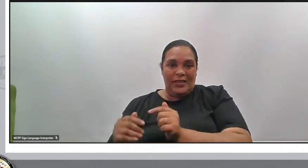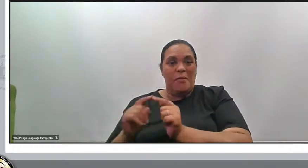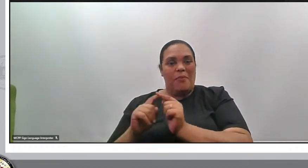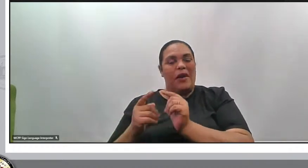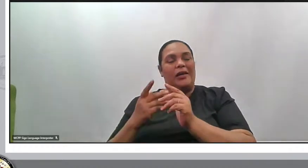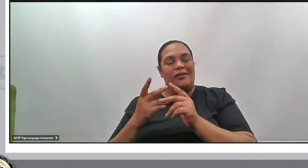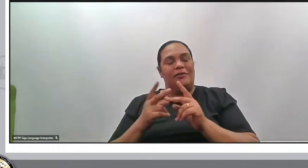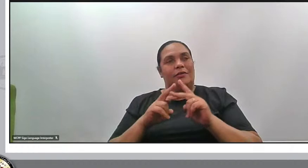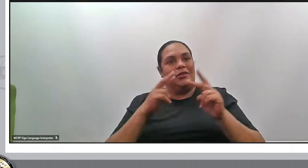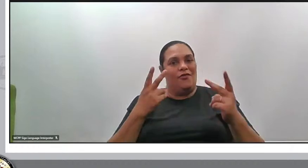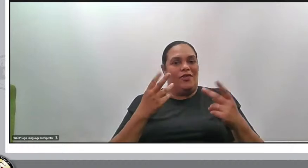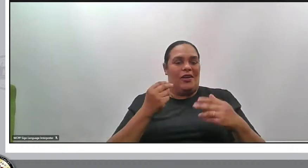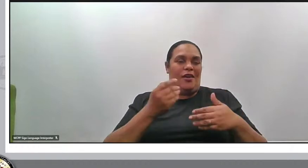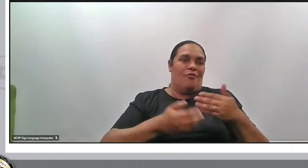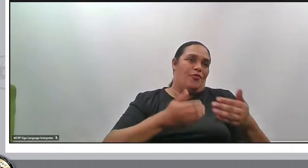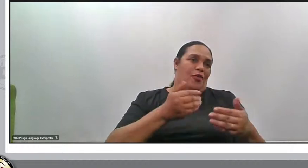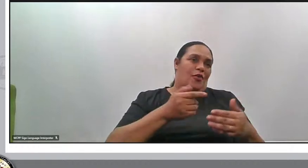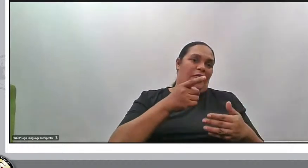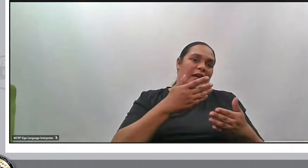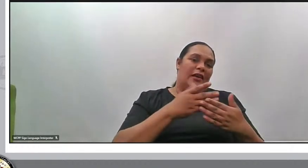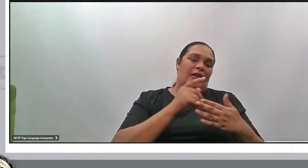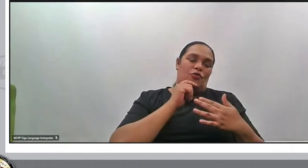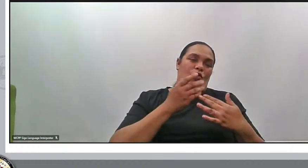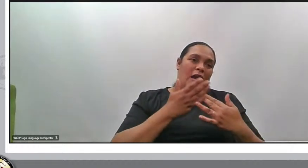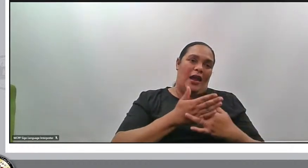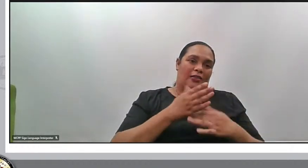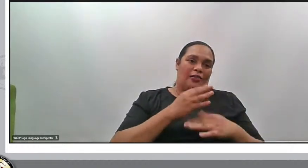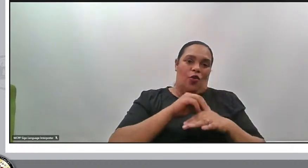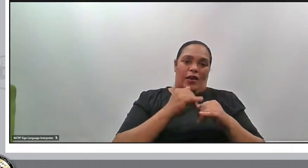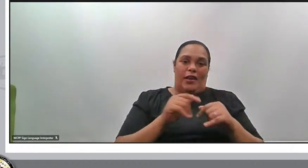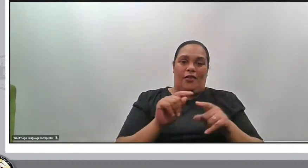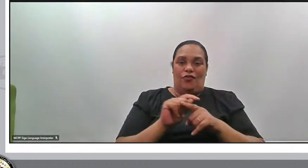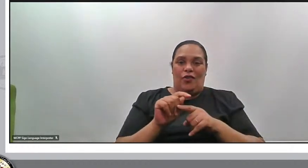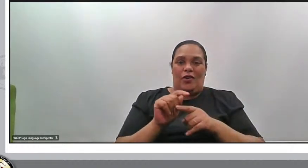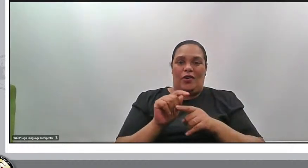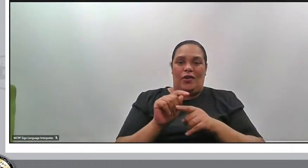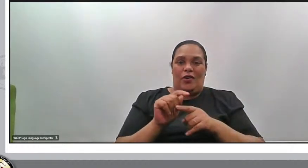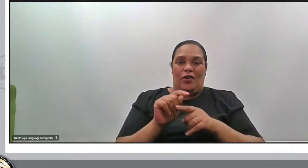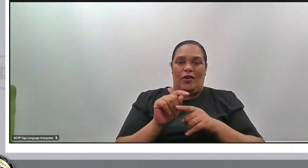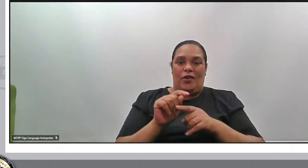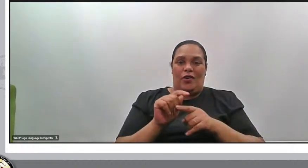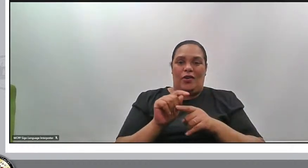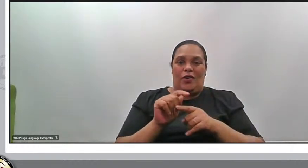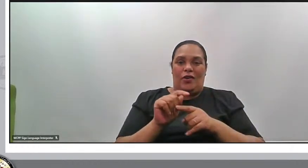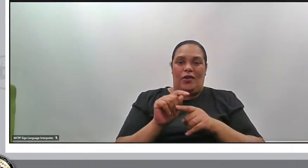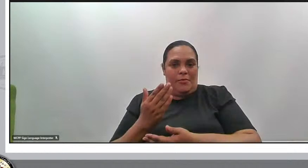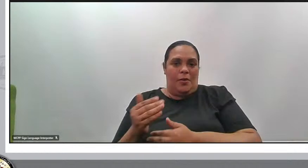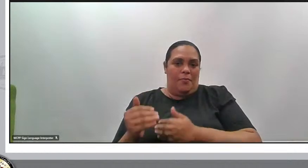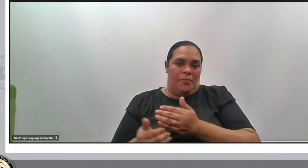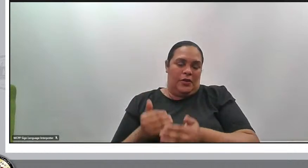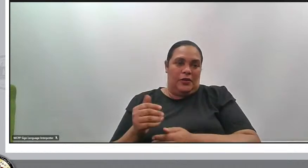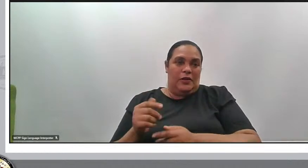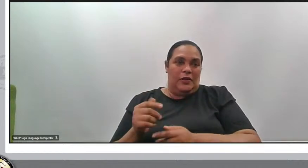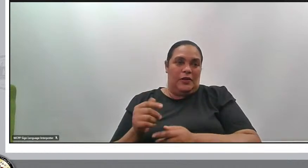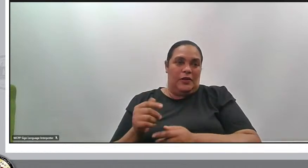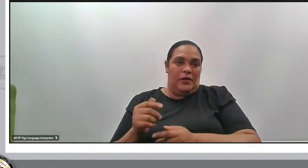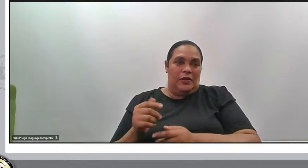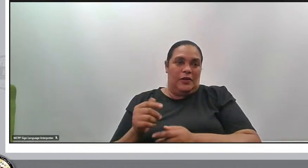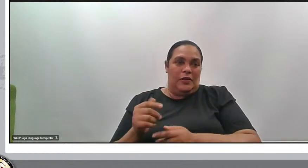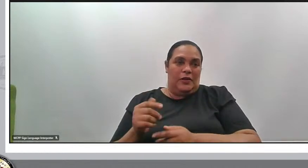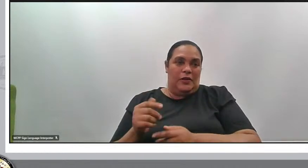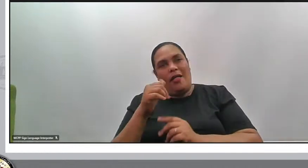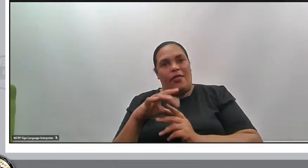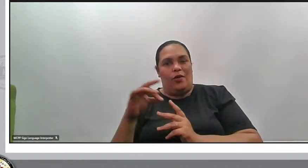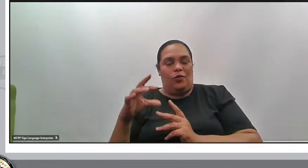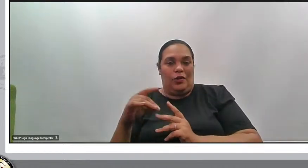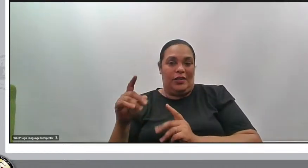a different kind of process where they can access online training as part of a subscription process. And so we are looking at other alternatives